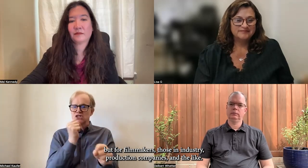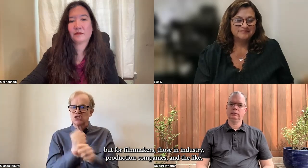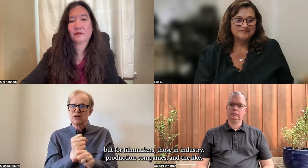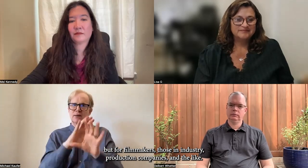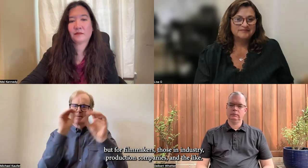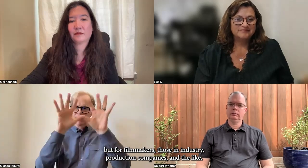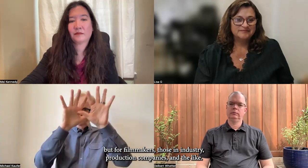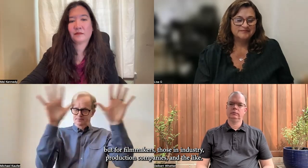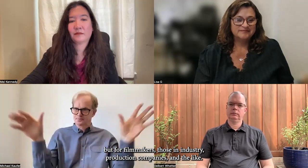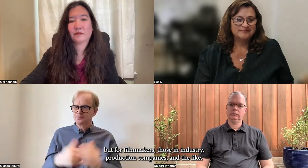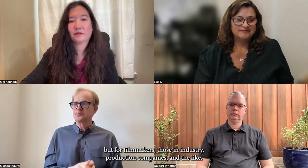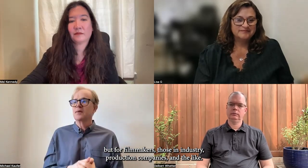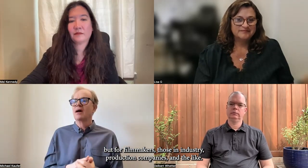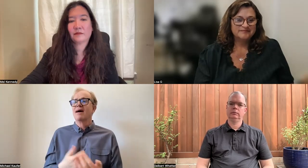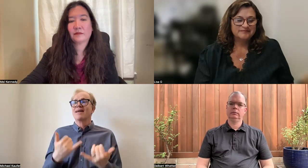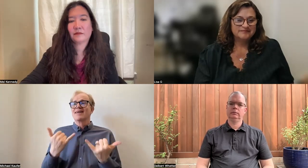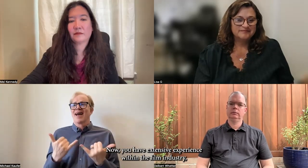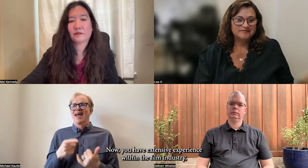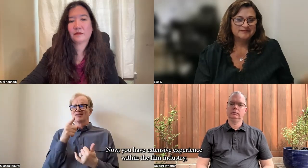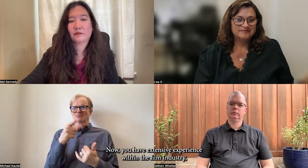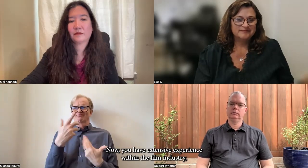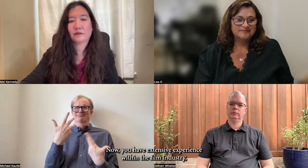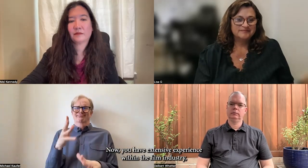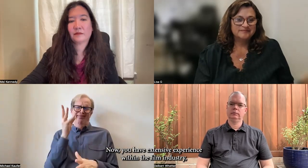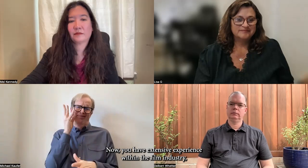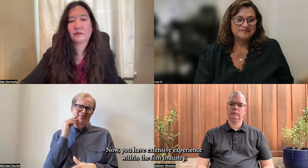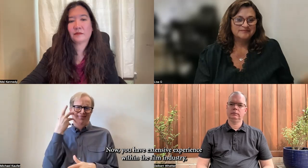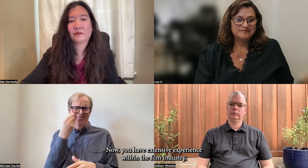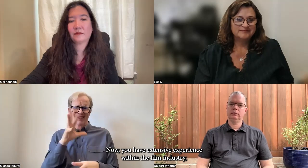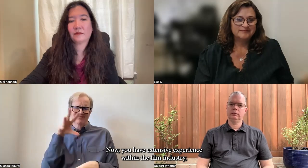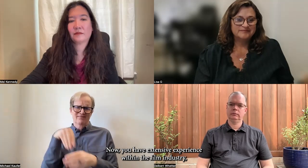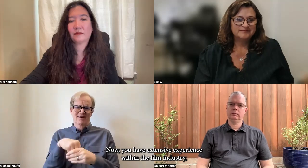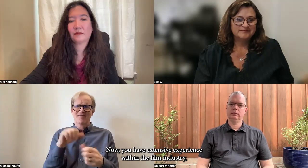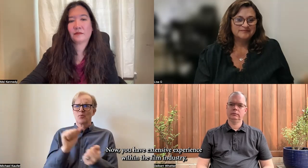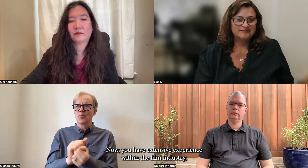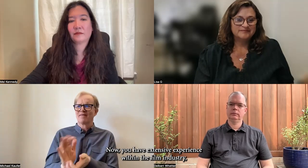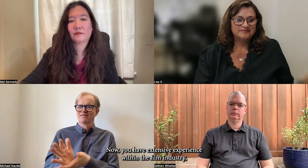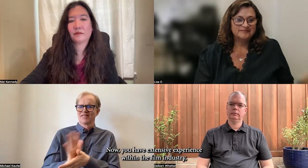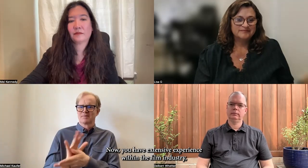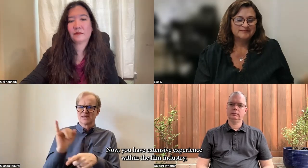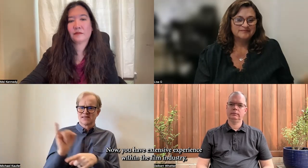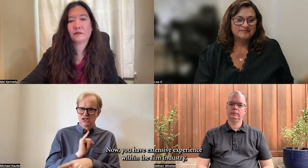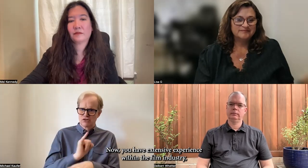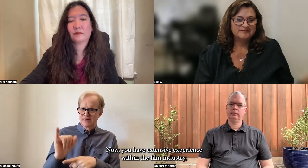production companies, and the like. Now, you have extensive experience within the film industry.